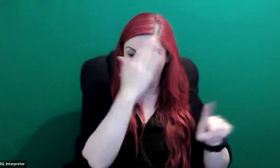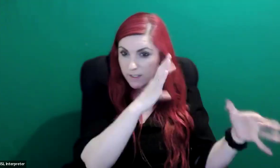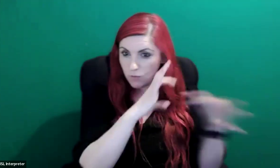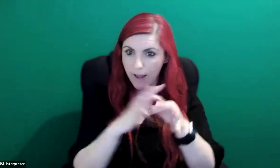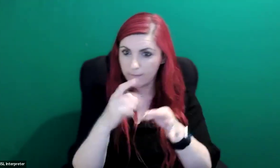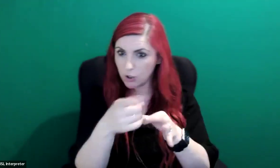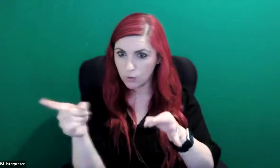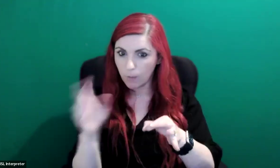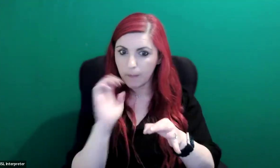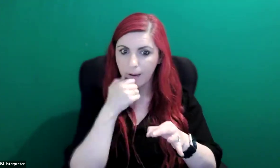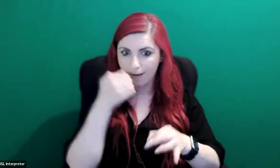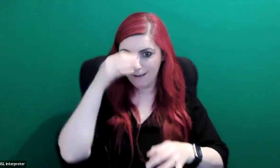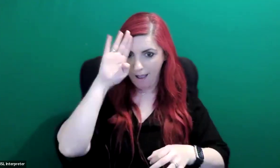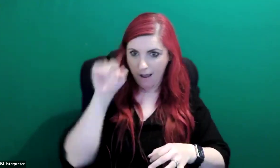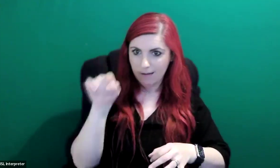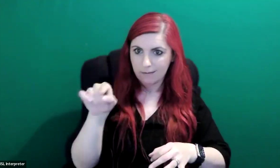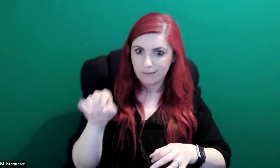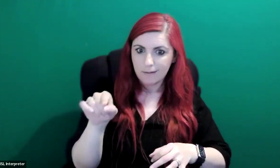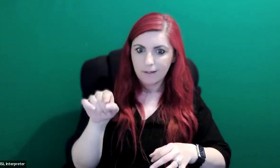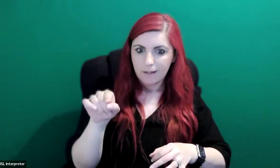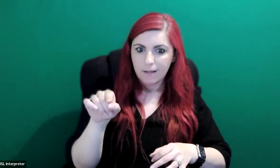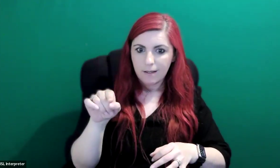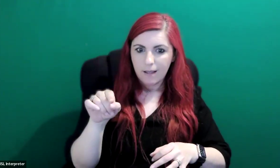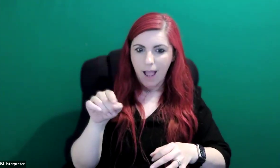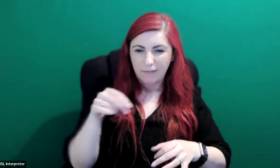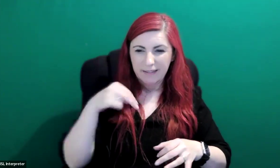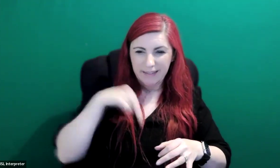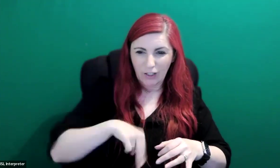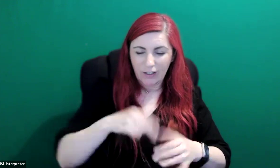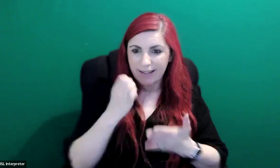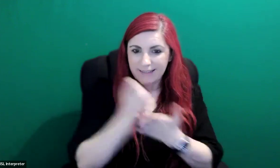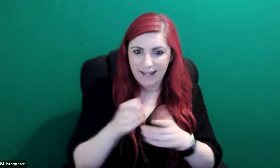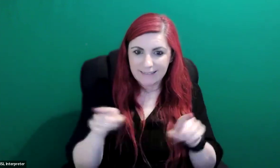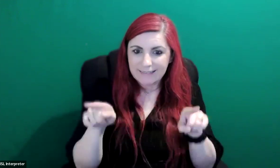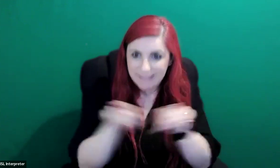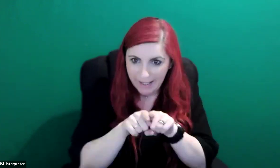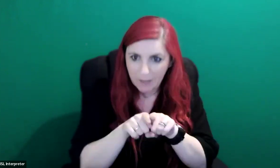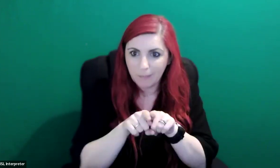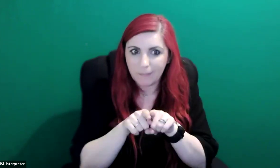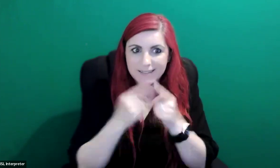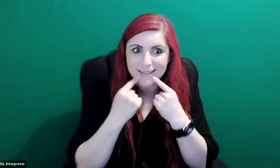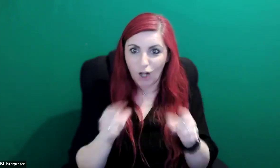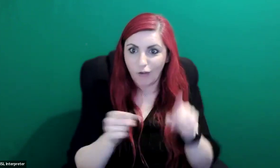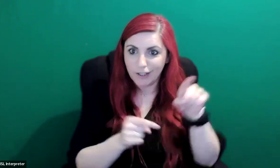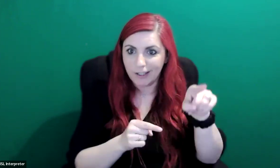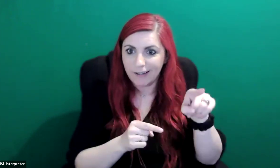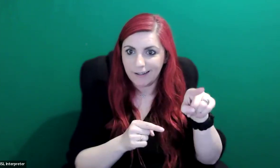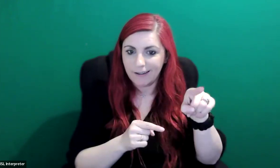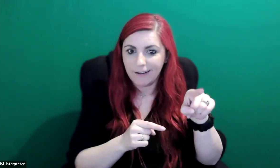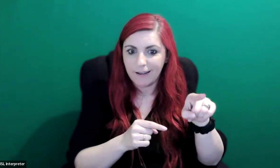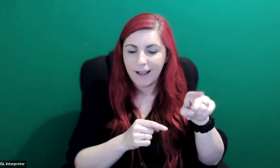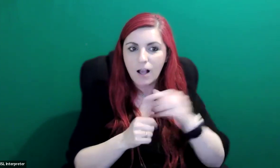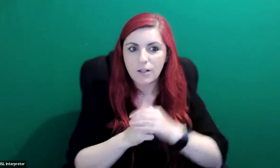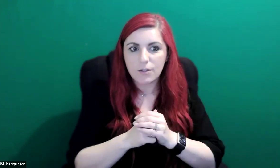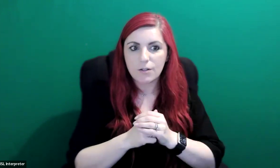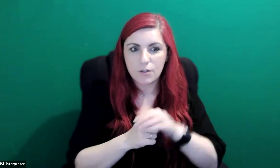because Ireland holds almost exactly the same interpretive declarations. And